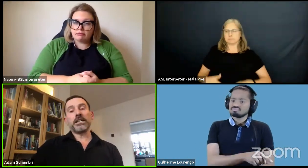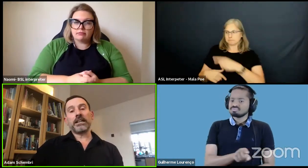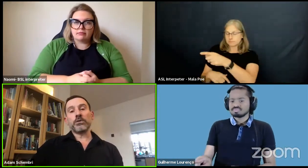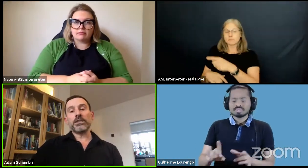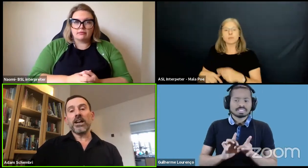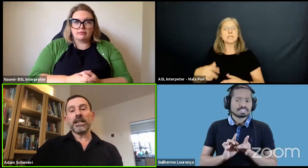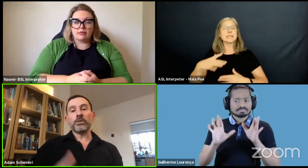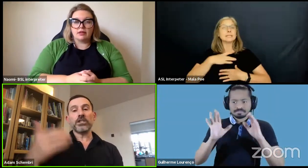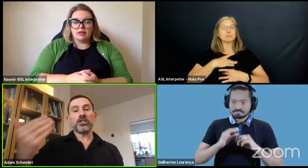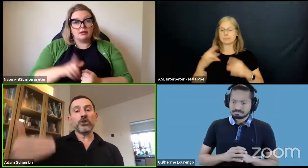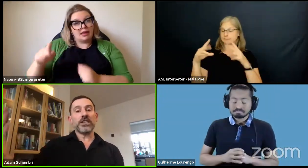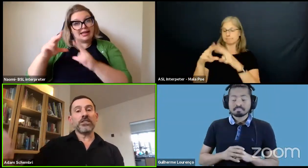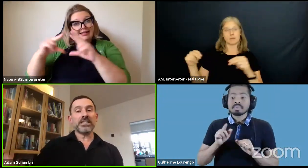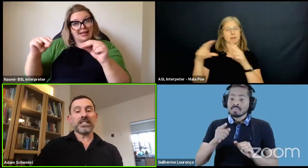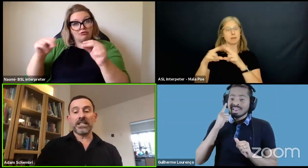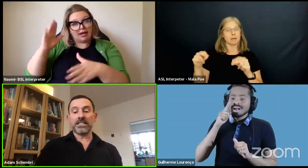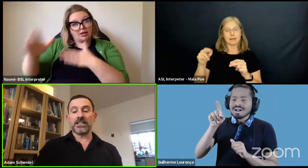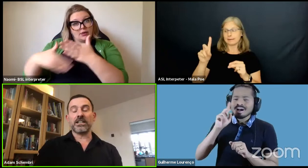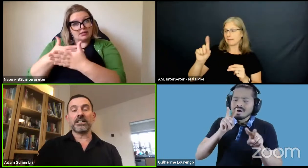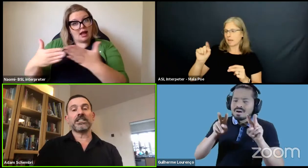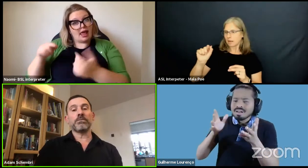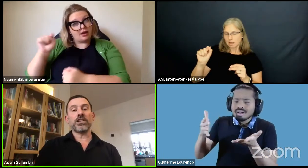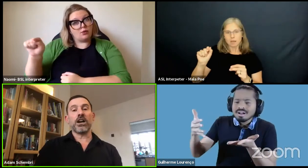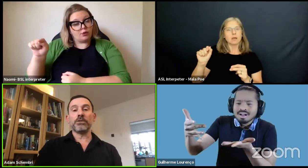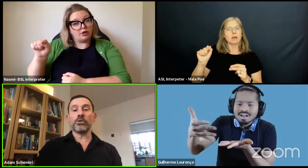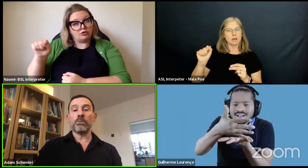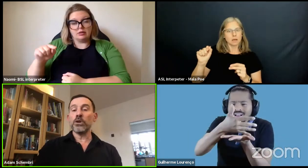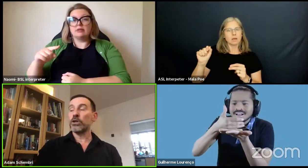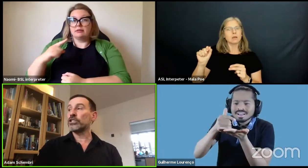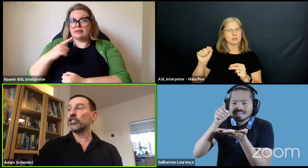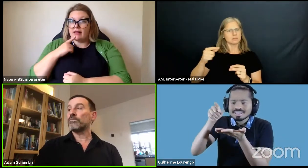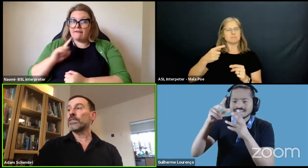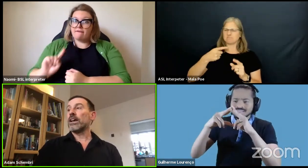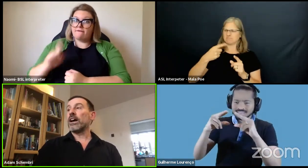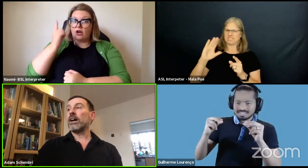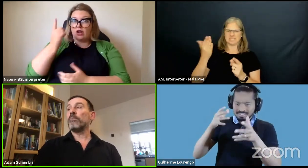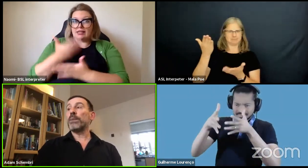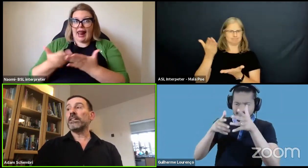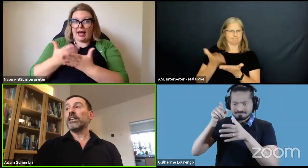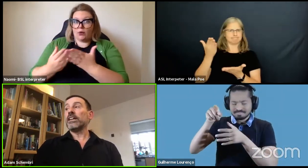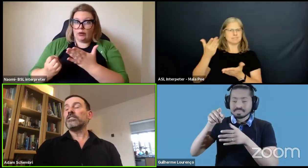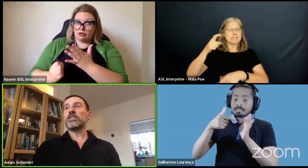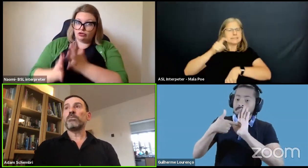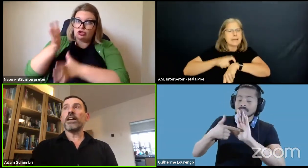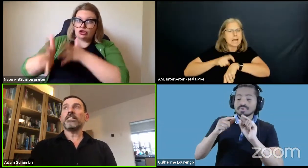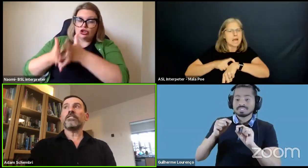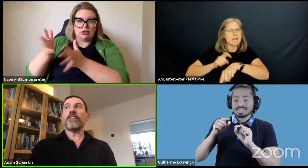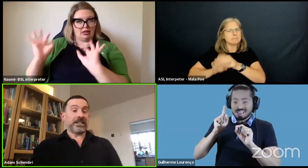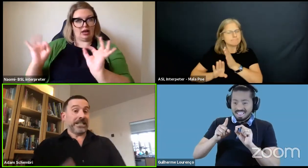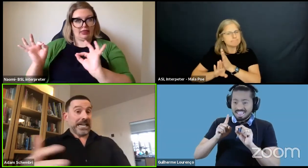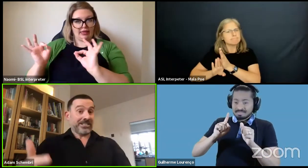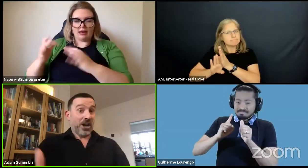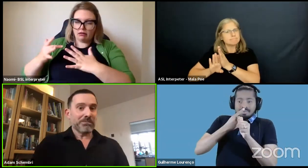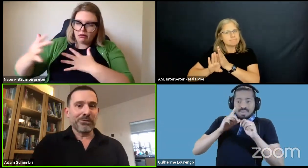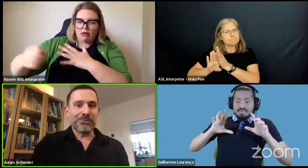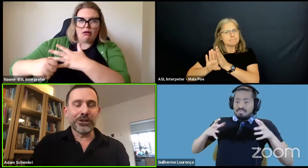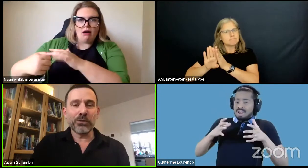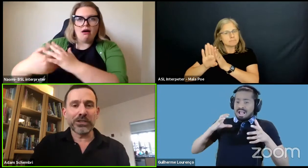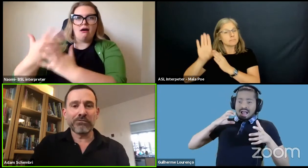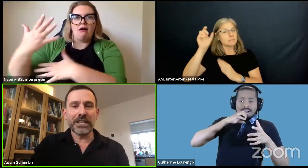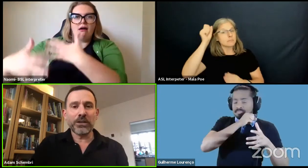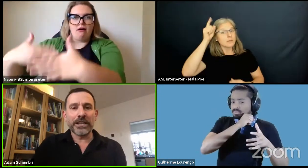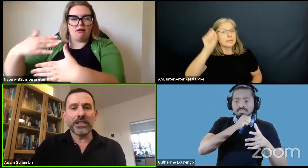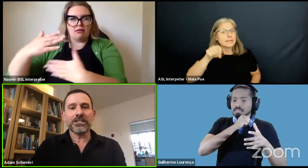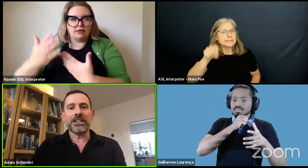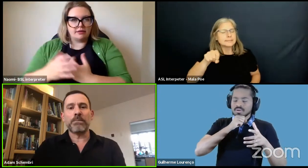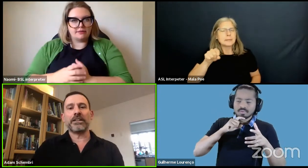from Nicaraguan Sign Language shows that this takes some time to emerge, but despite the fact that it takes time to emerge, what's